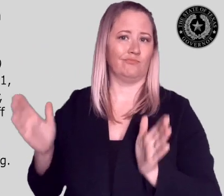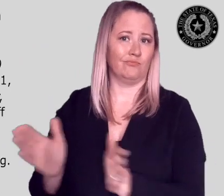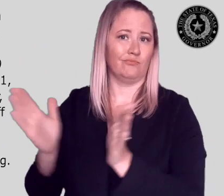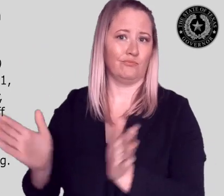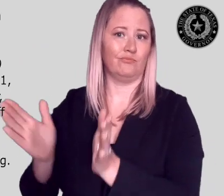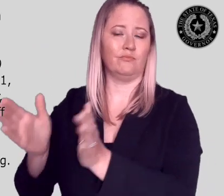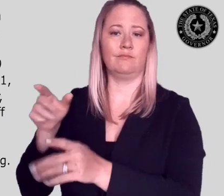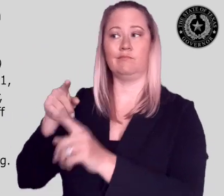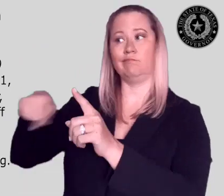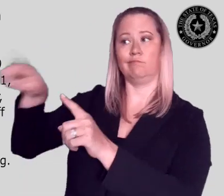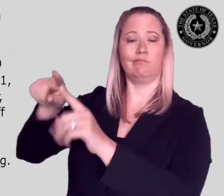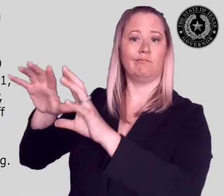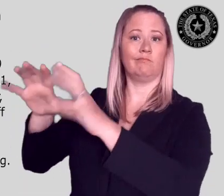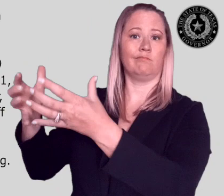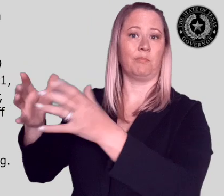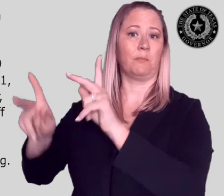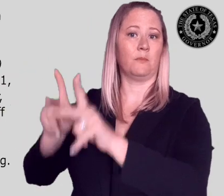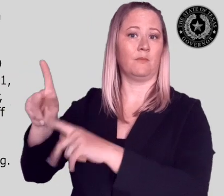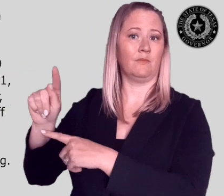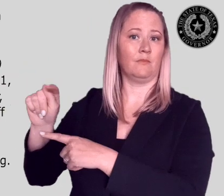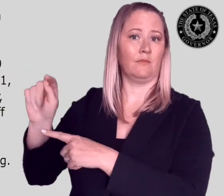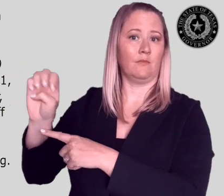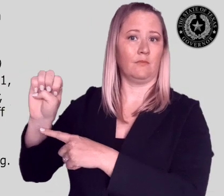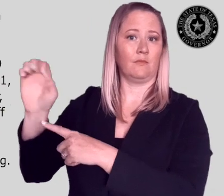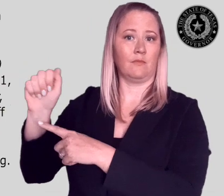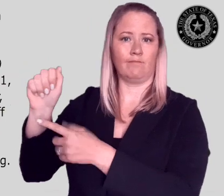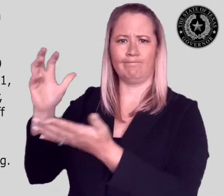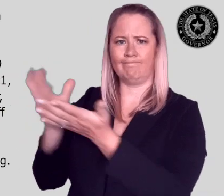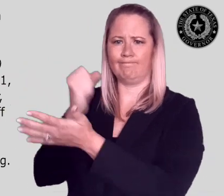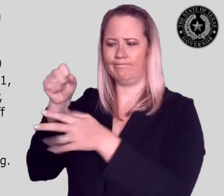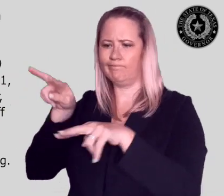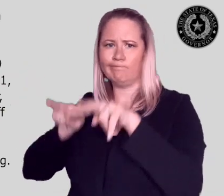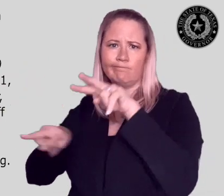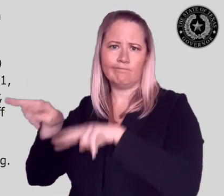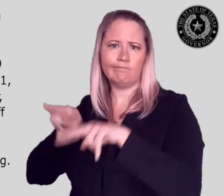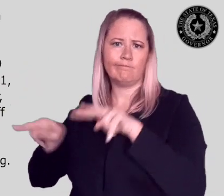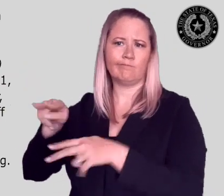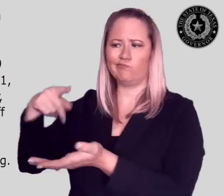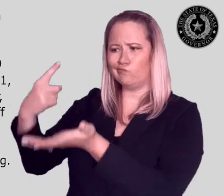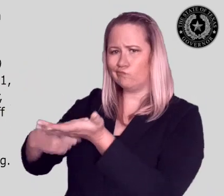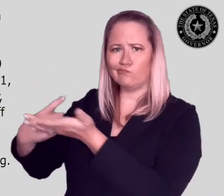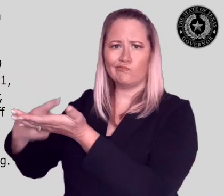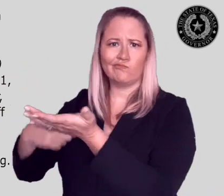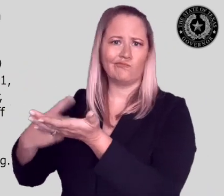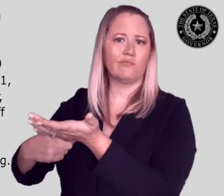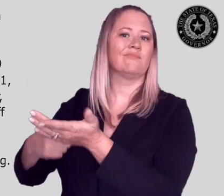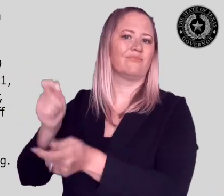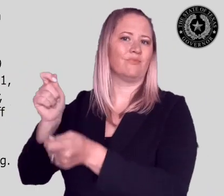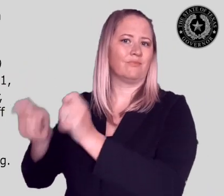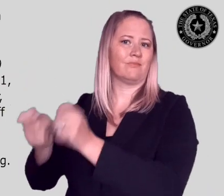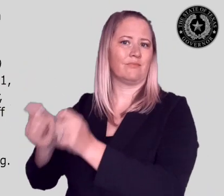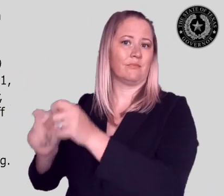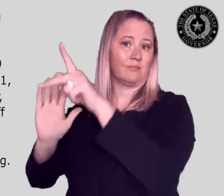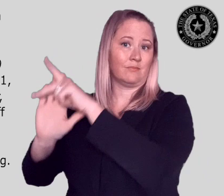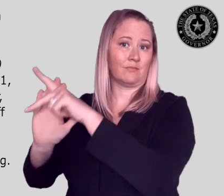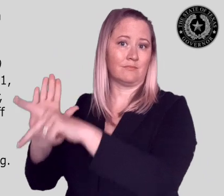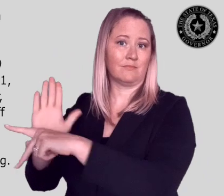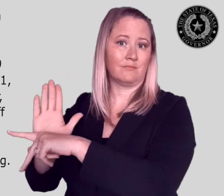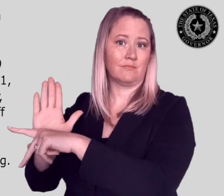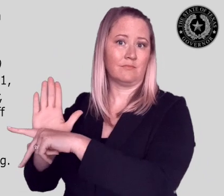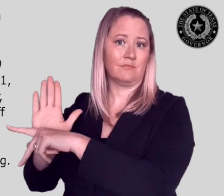Texas Education Agency shall revise its guidance such that, effective 11:59 p.m. on June